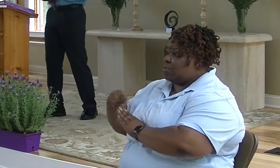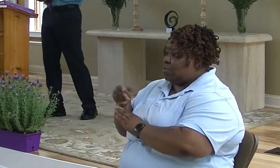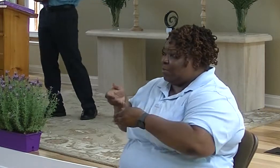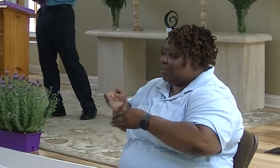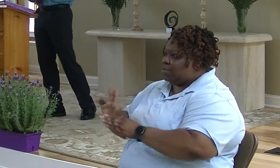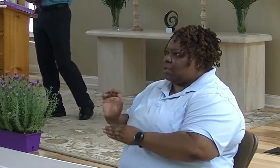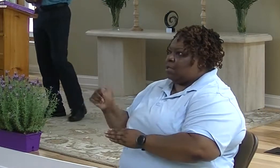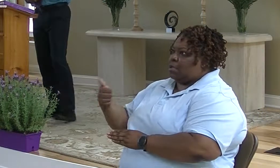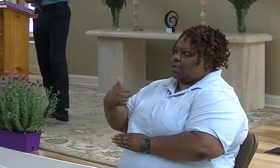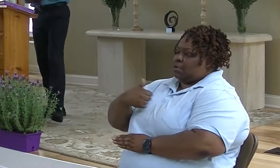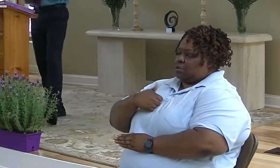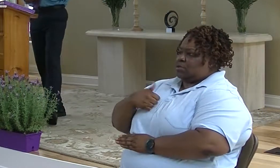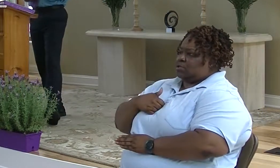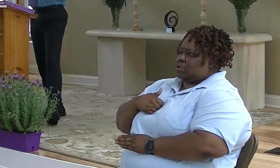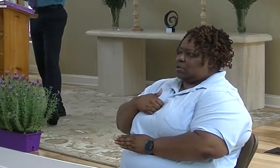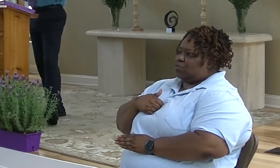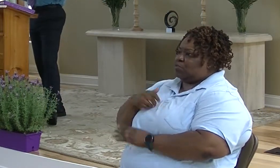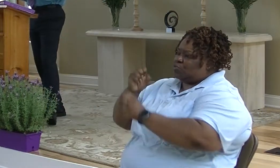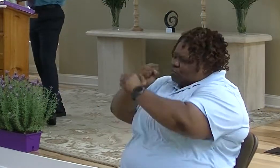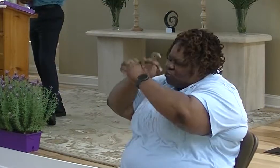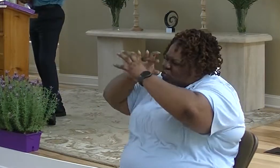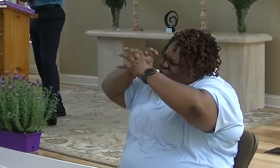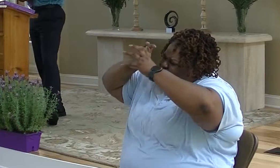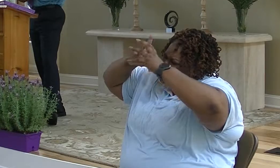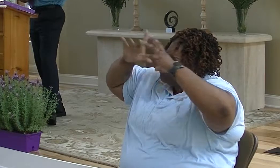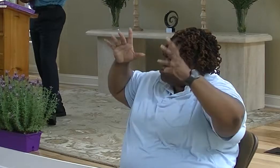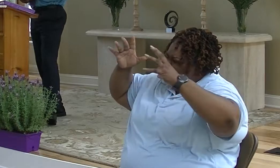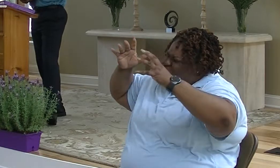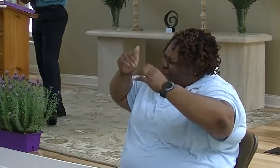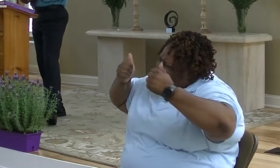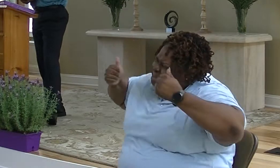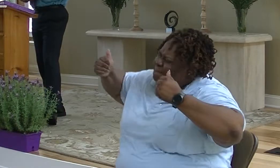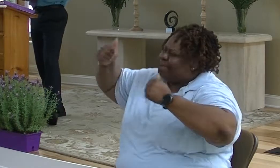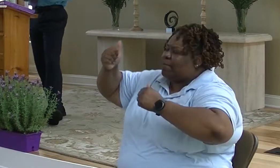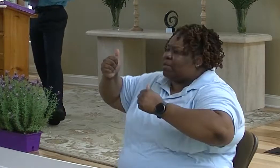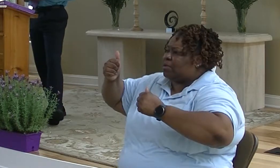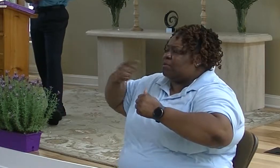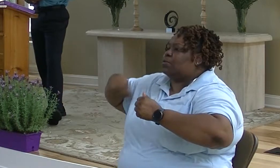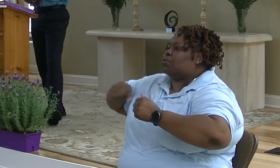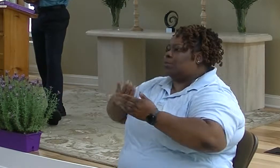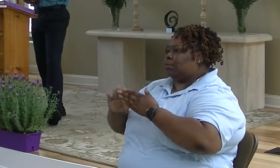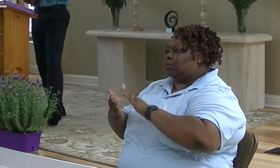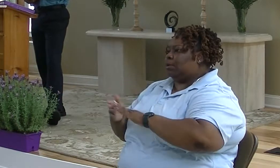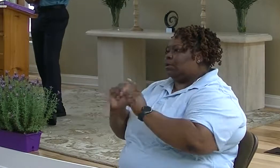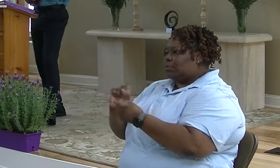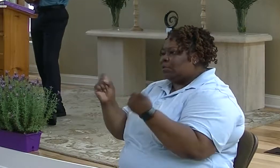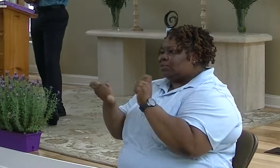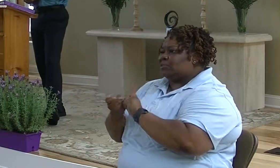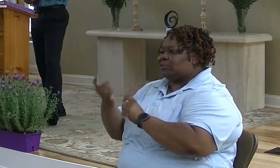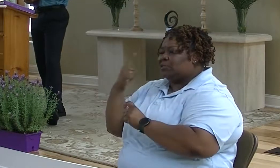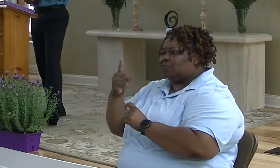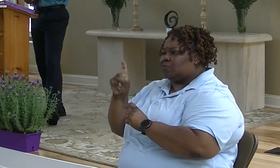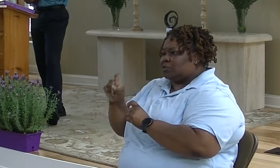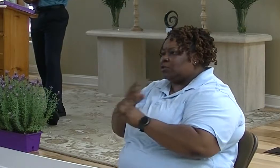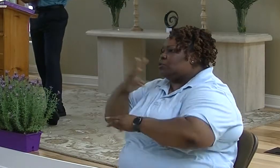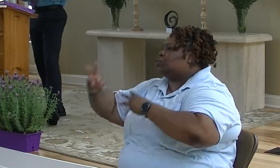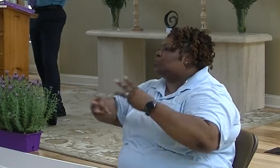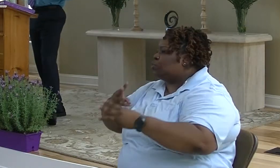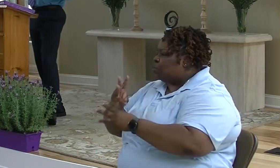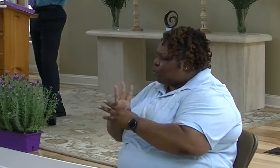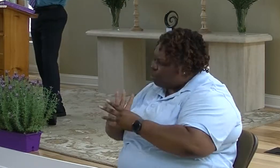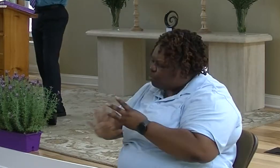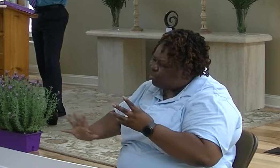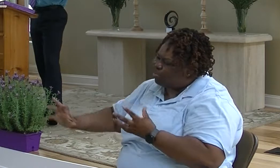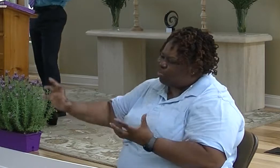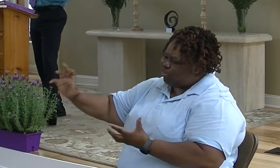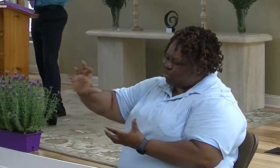ourselves, we become a change agent for this planet, for this universe, for the galaxy, and